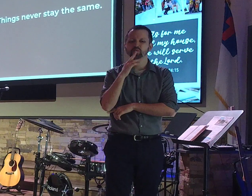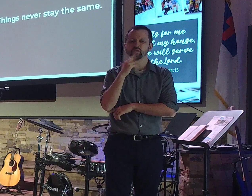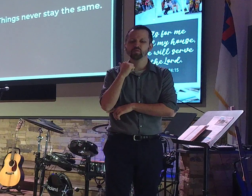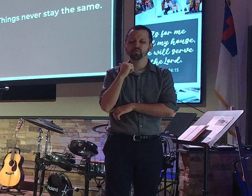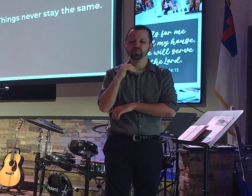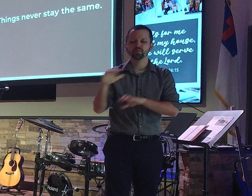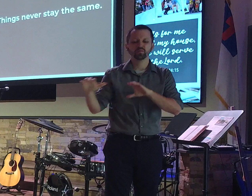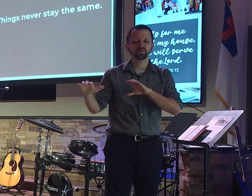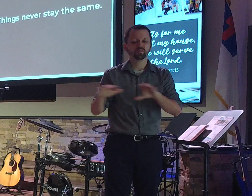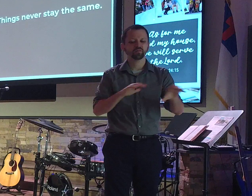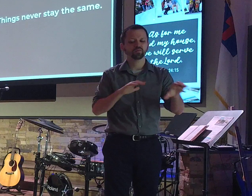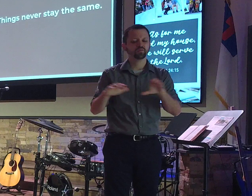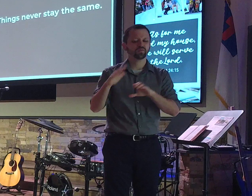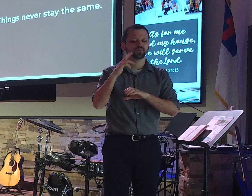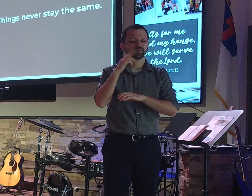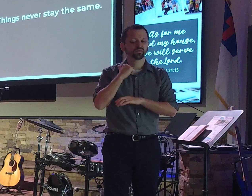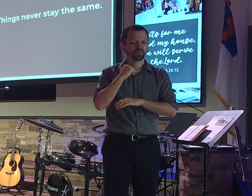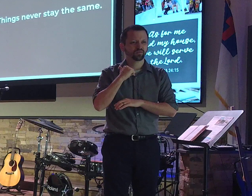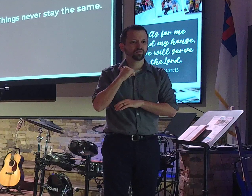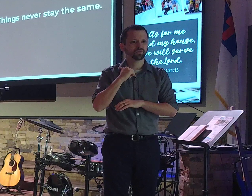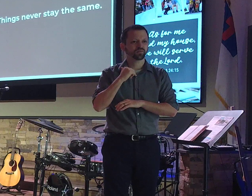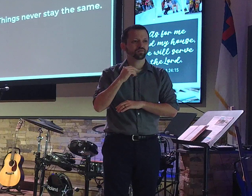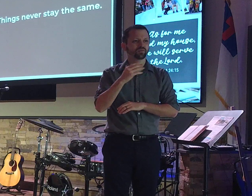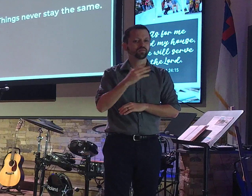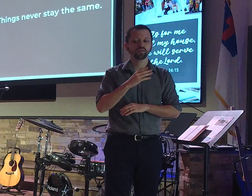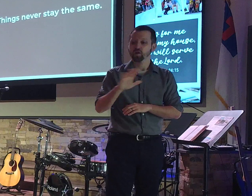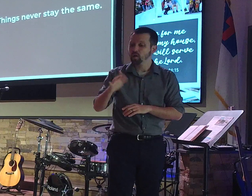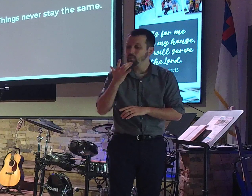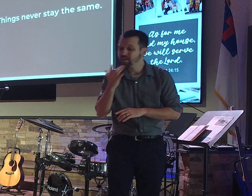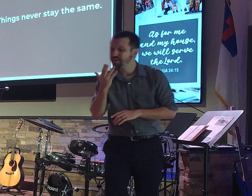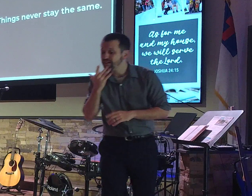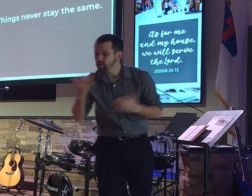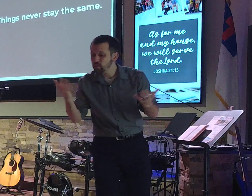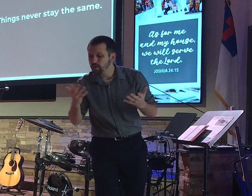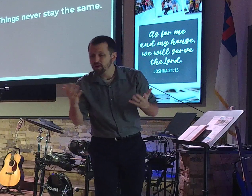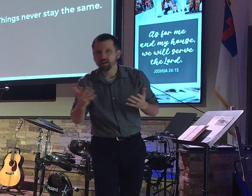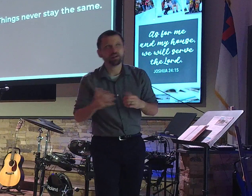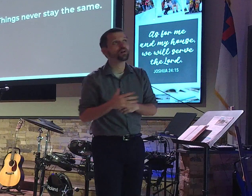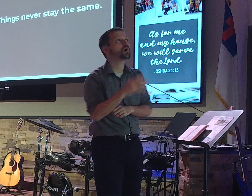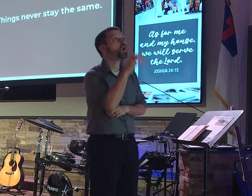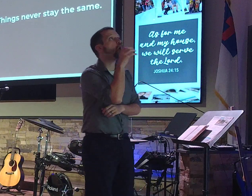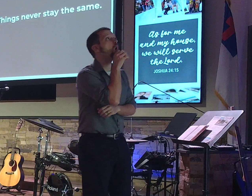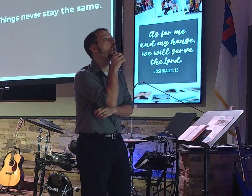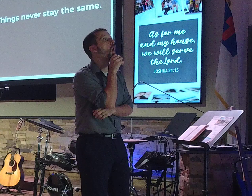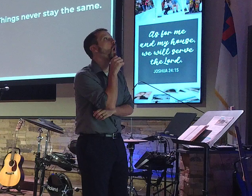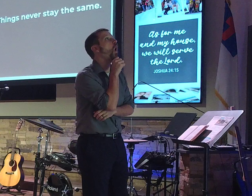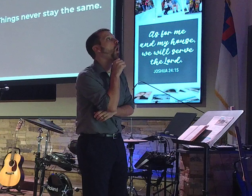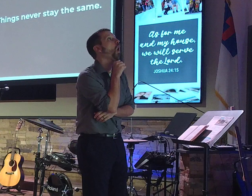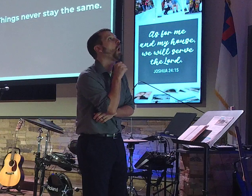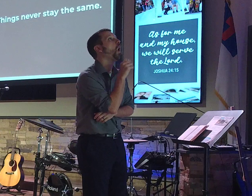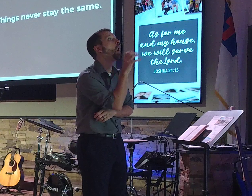acts so cute. And it's like, you know, what's your favorite color? Orange.